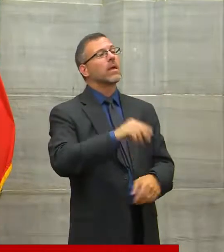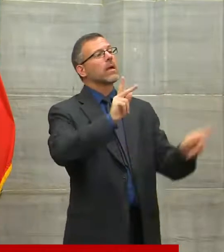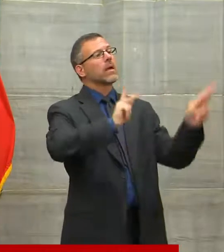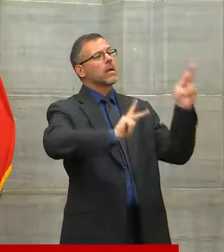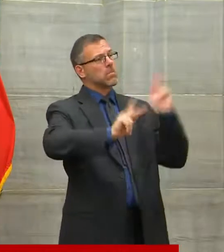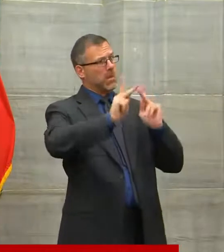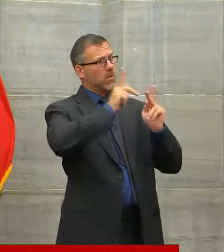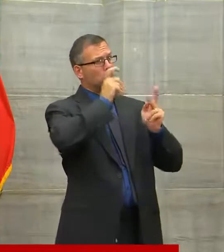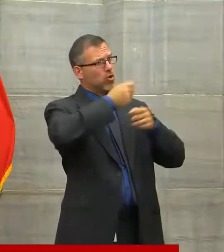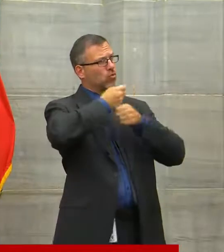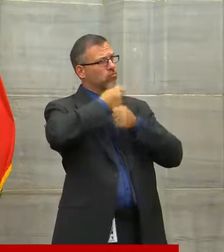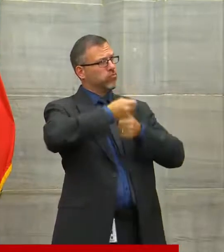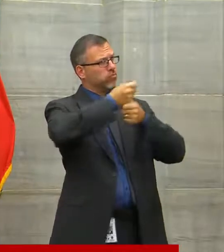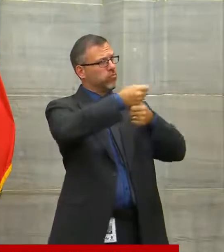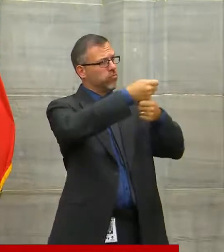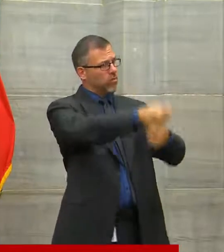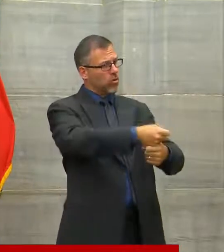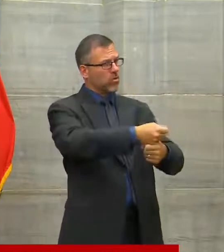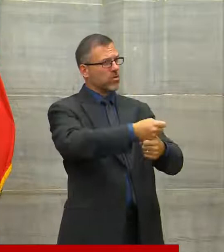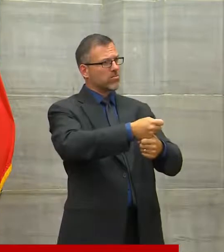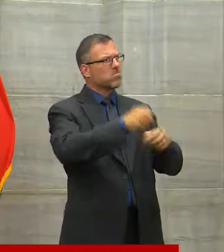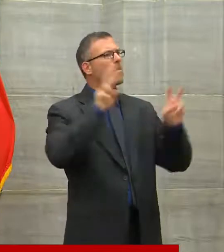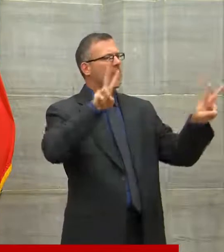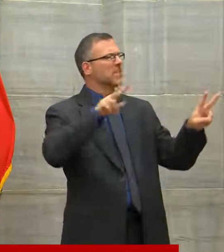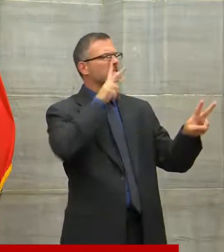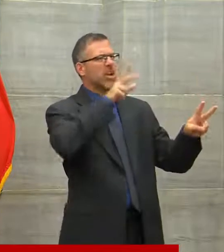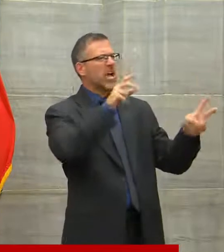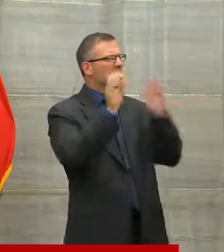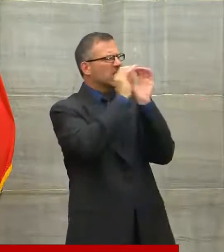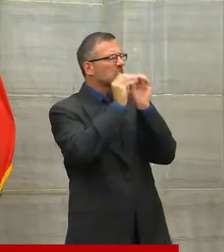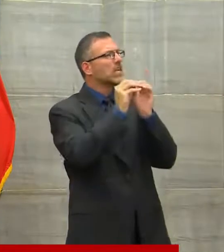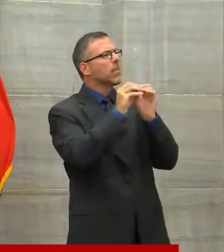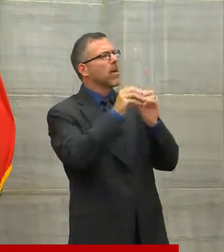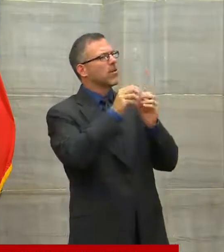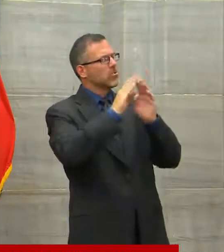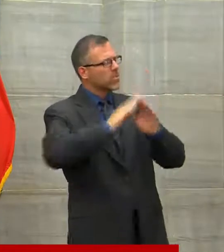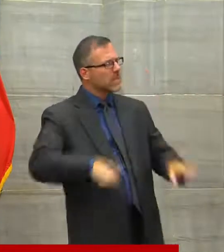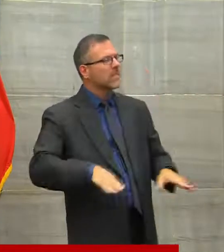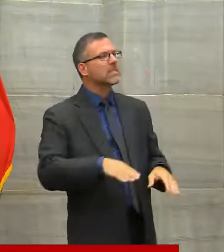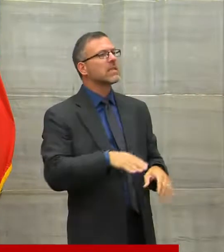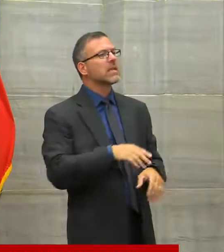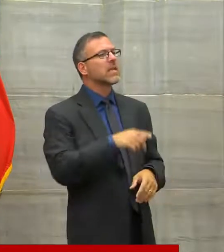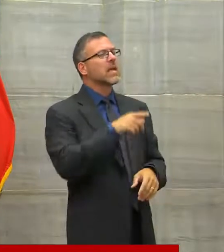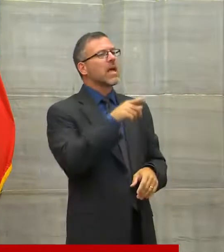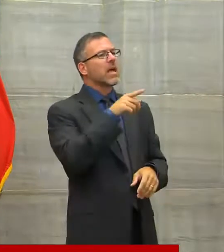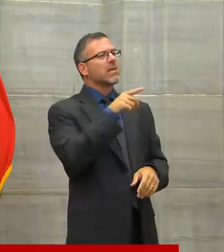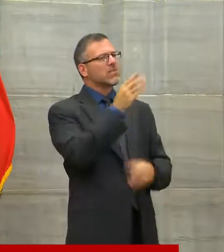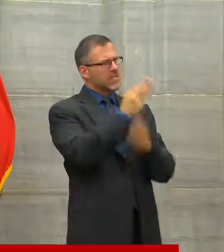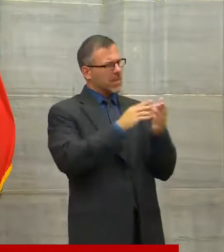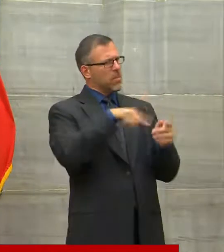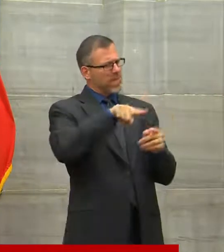arrested Monday morning by THP and some of their items seized, and they're demanding that those items be returned.